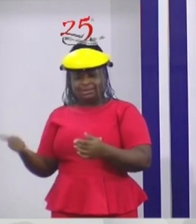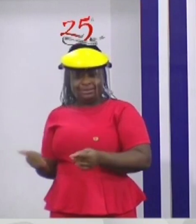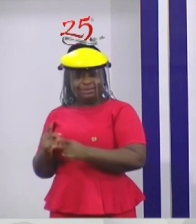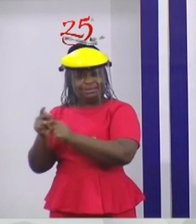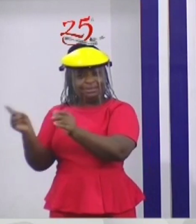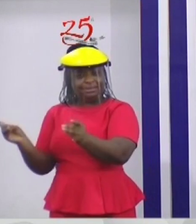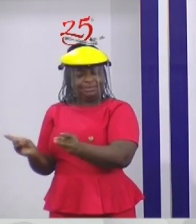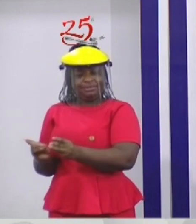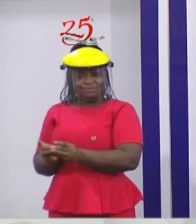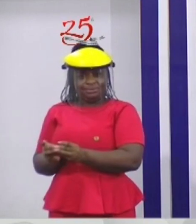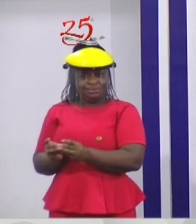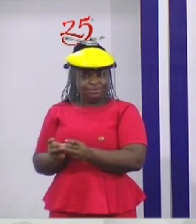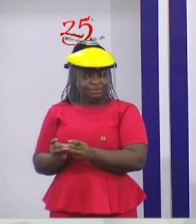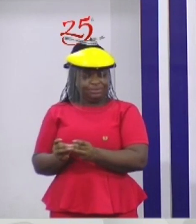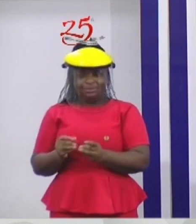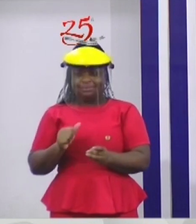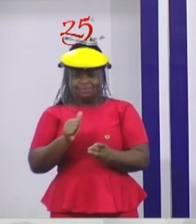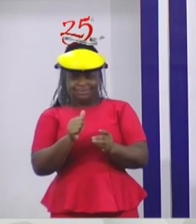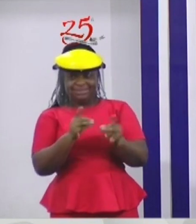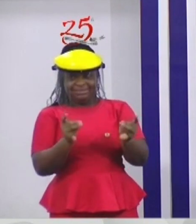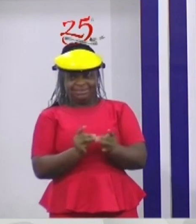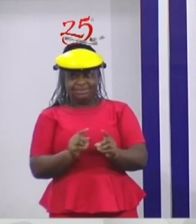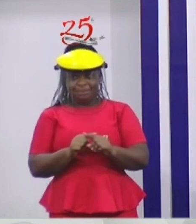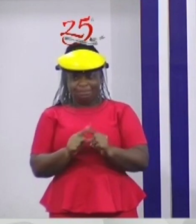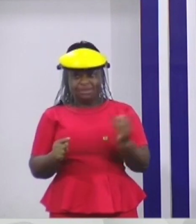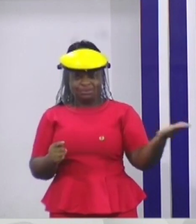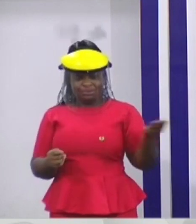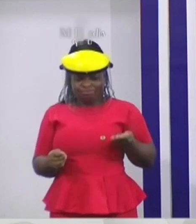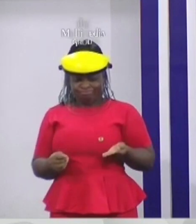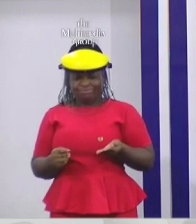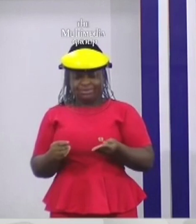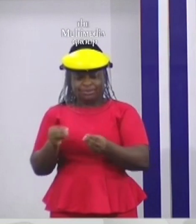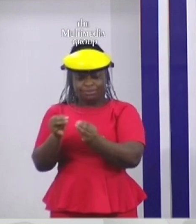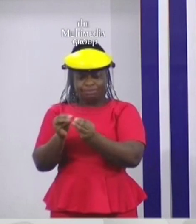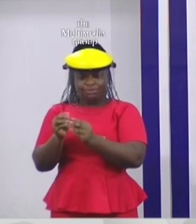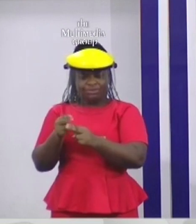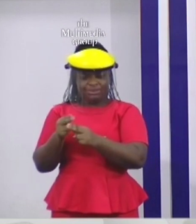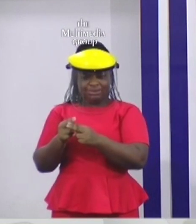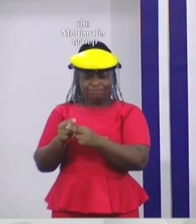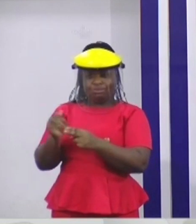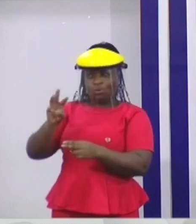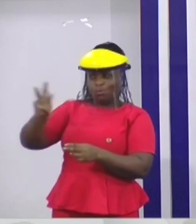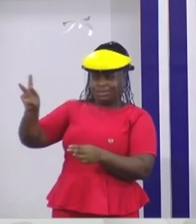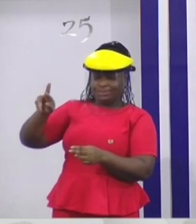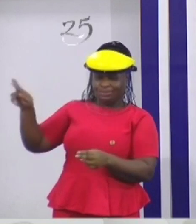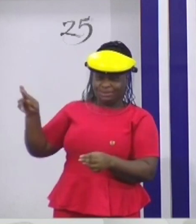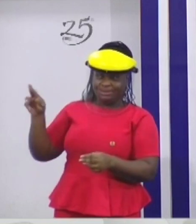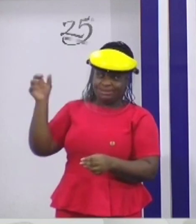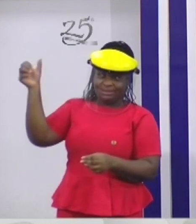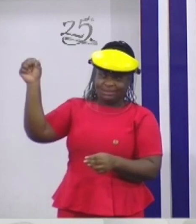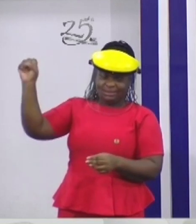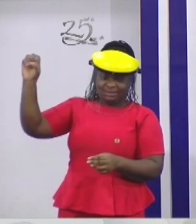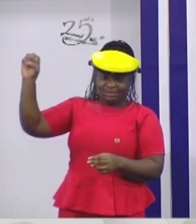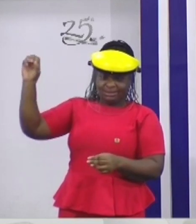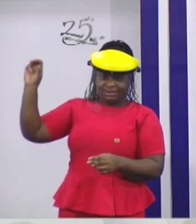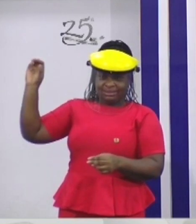3. That is not exactly a district, but it was described as such, so maybe we'll have to get it in district. Western region, 3 new cases from the Sekondi